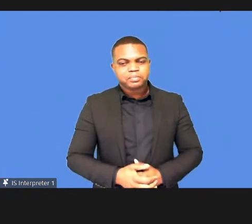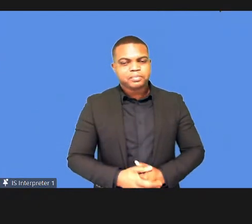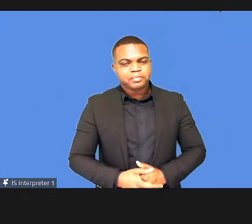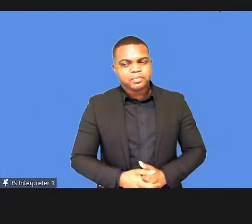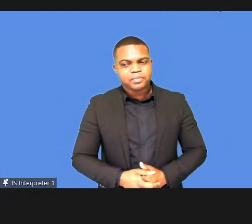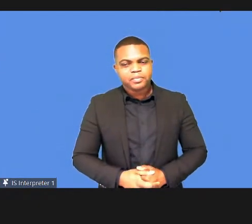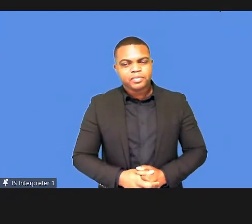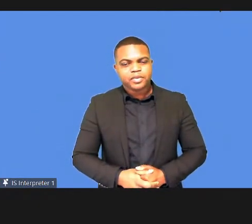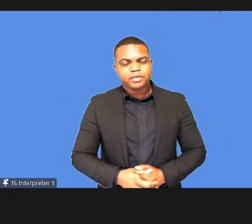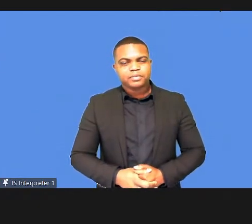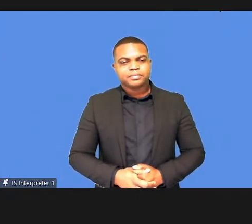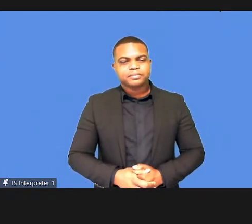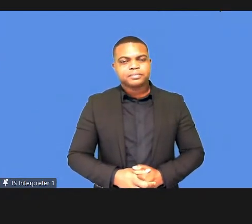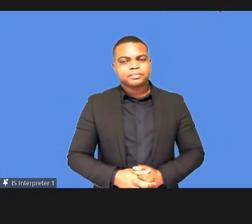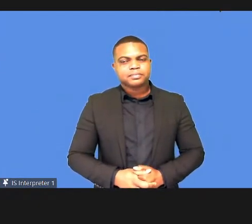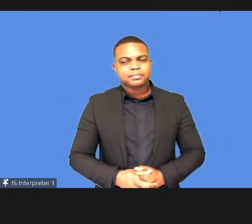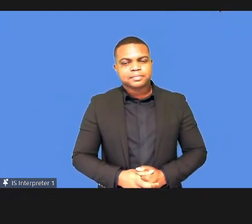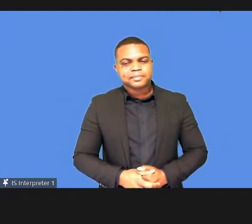in Africa,